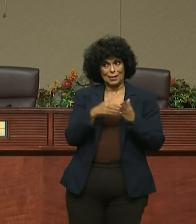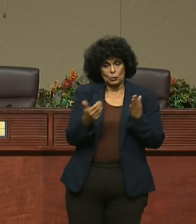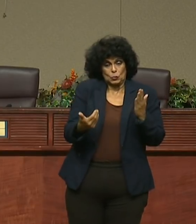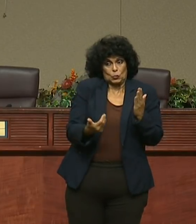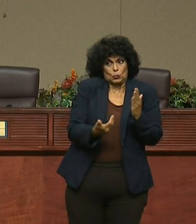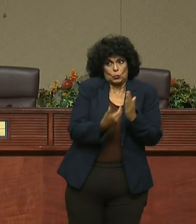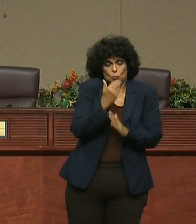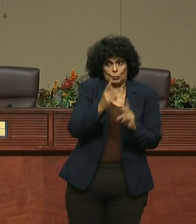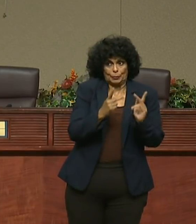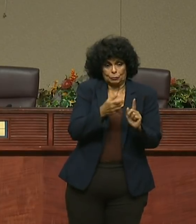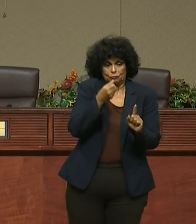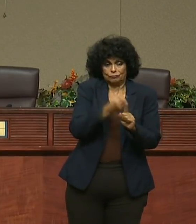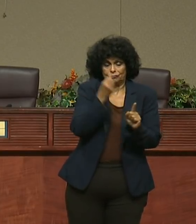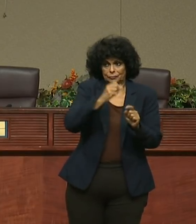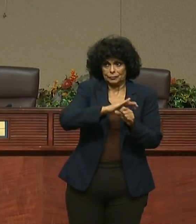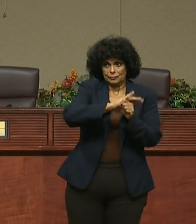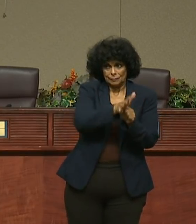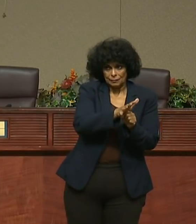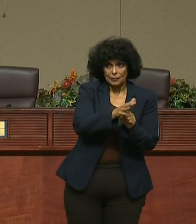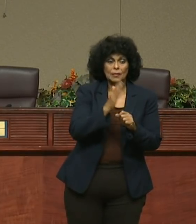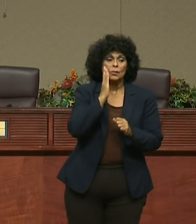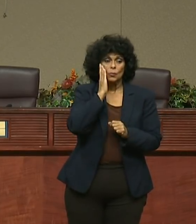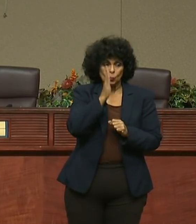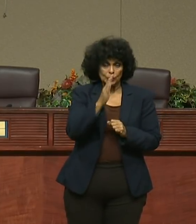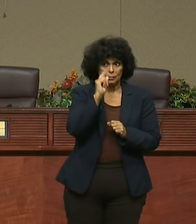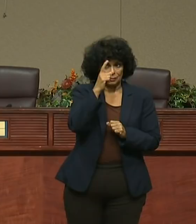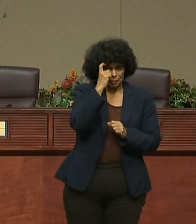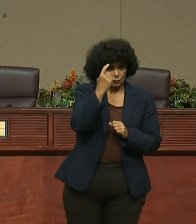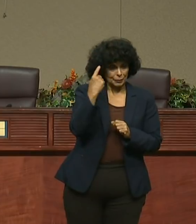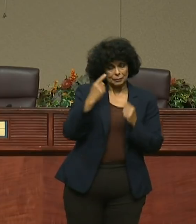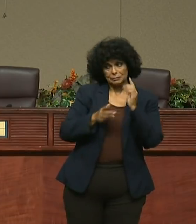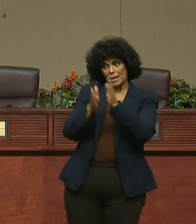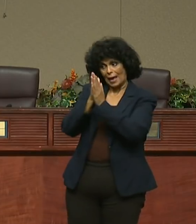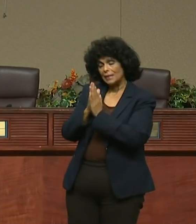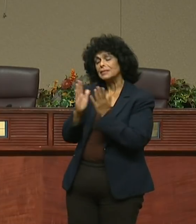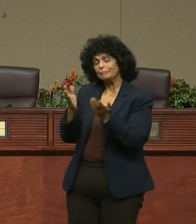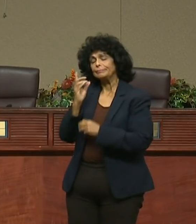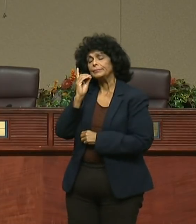consider asking Disney World to close?